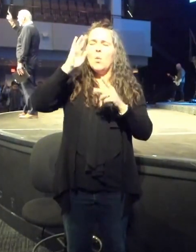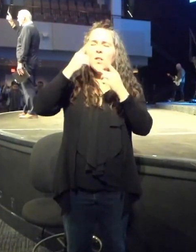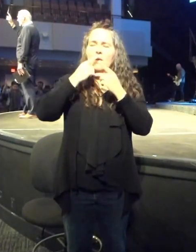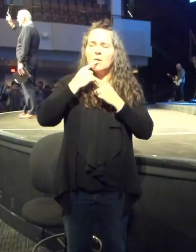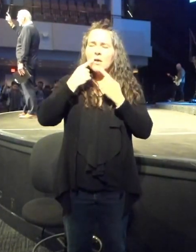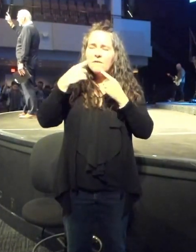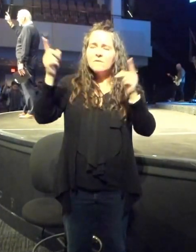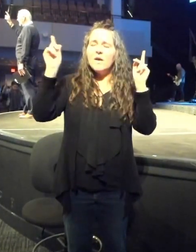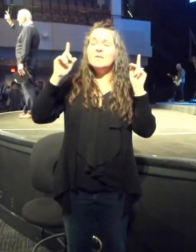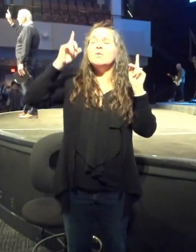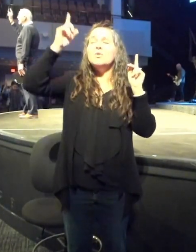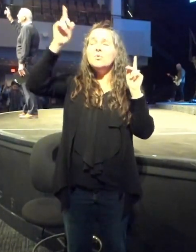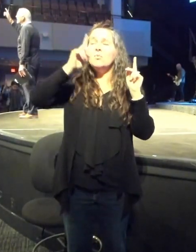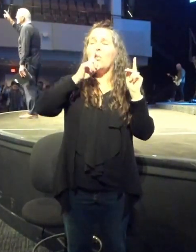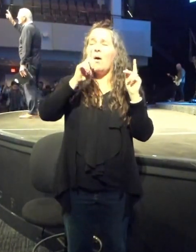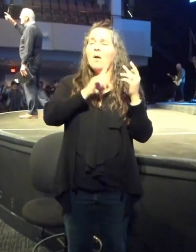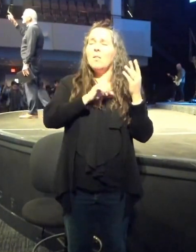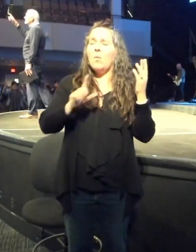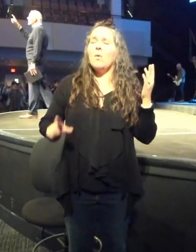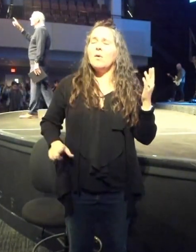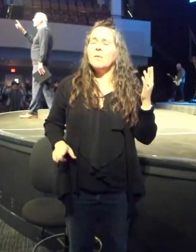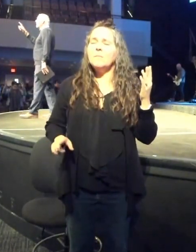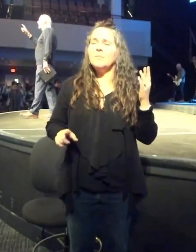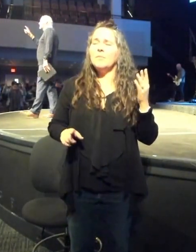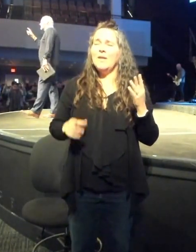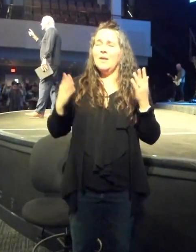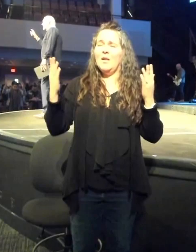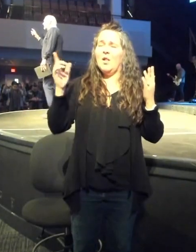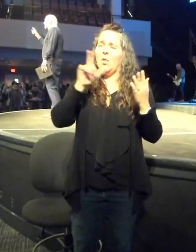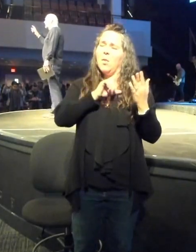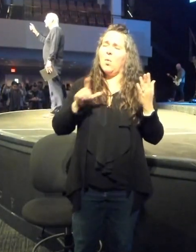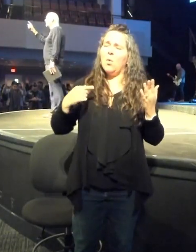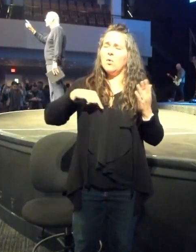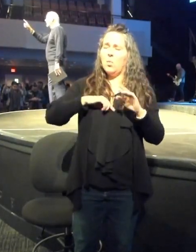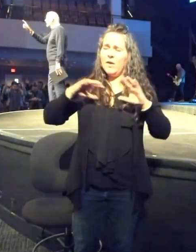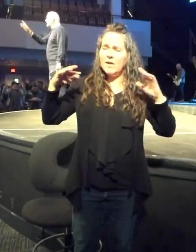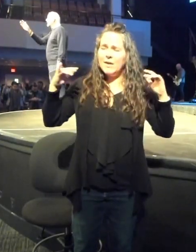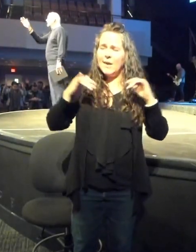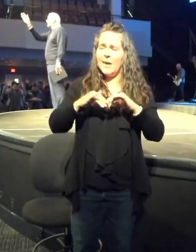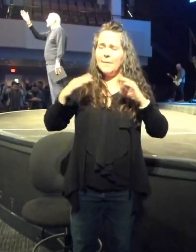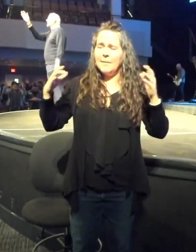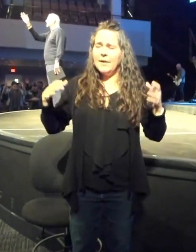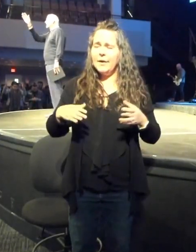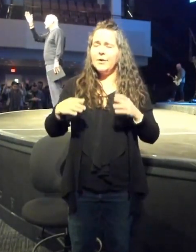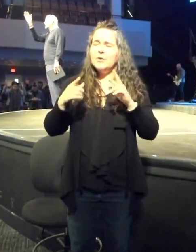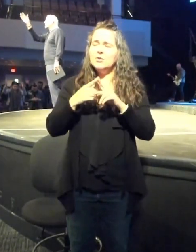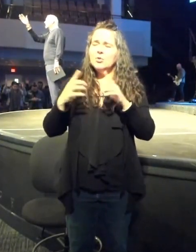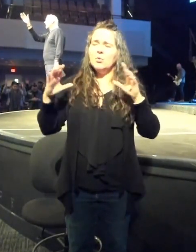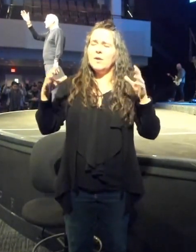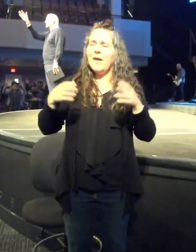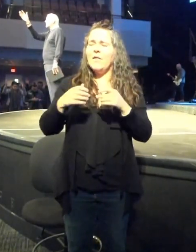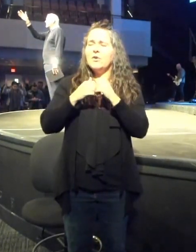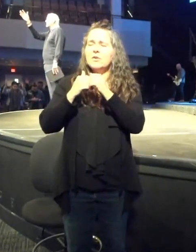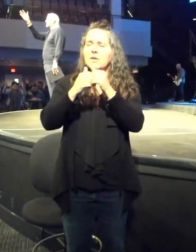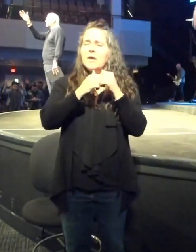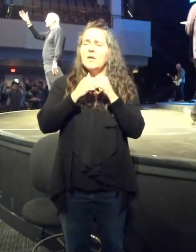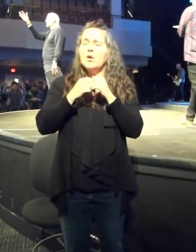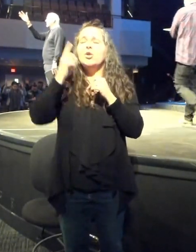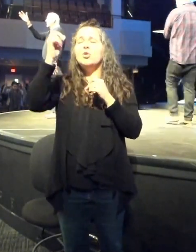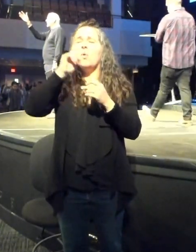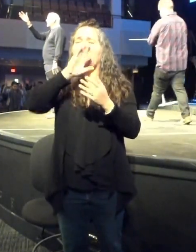Lord. And we came to this place this morning, Lord, not just together with people. We came together unto You. You're the center of our attention,